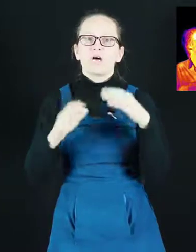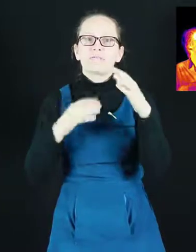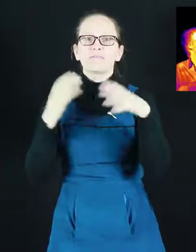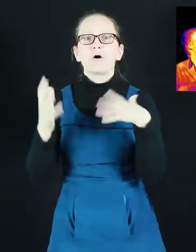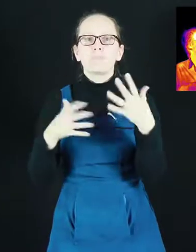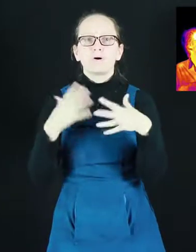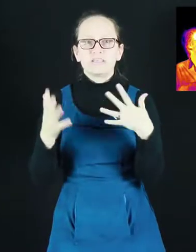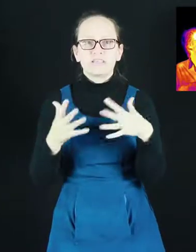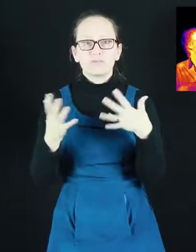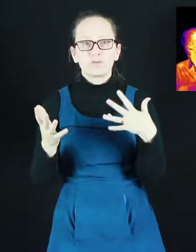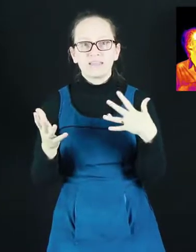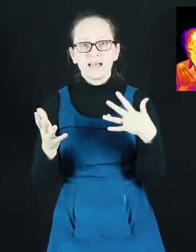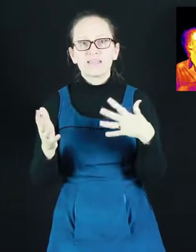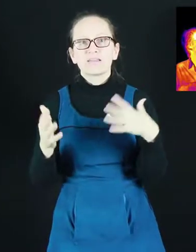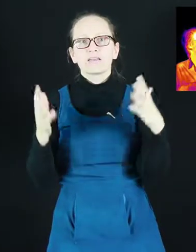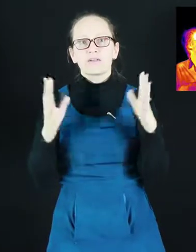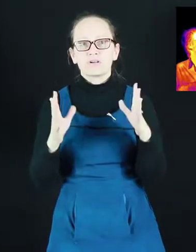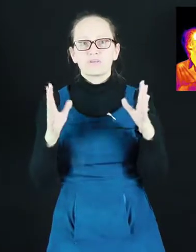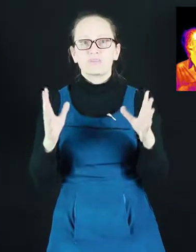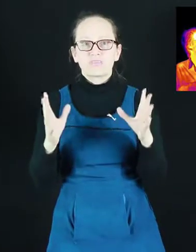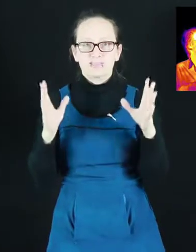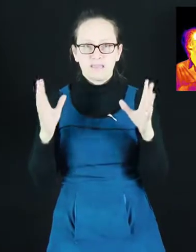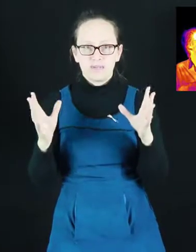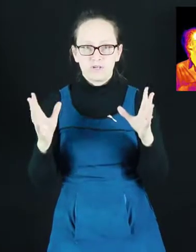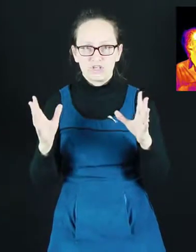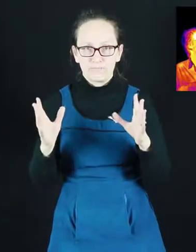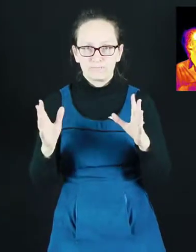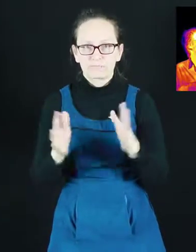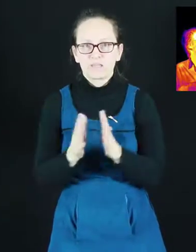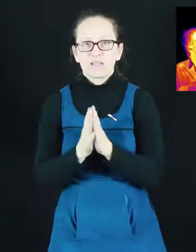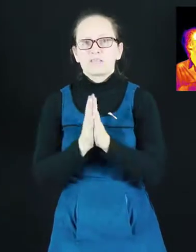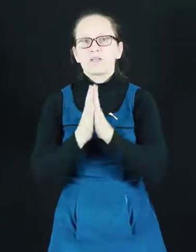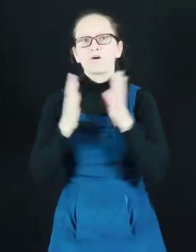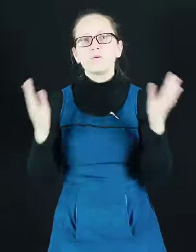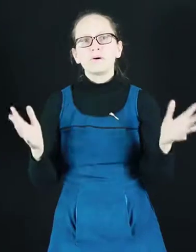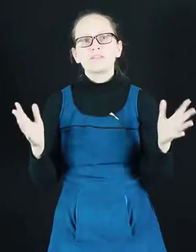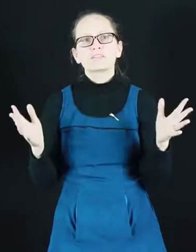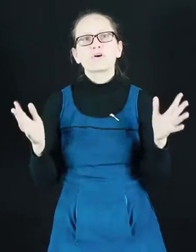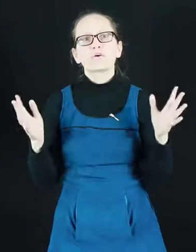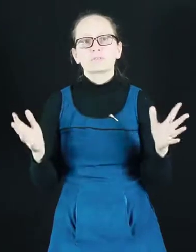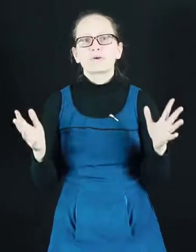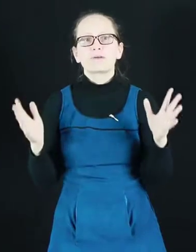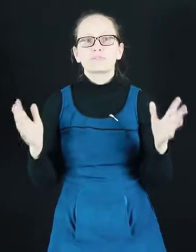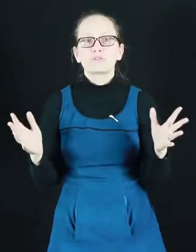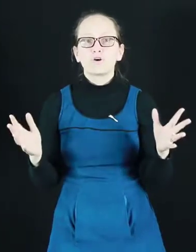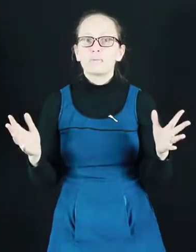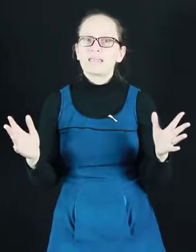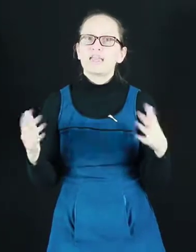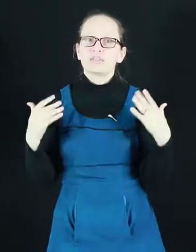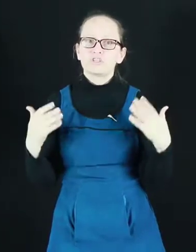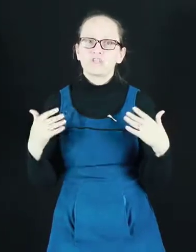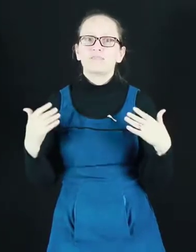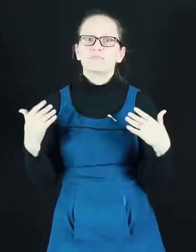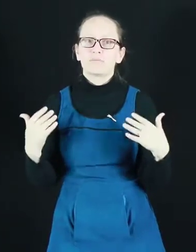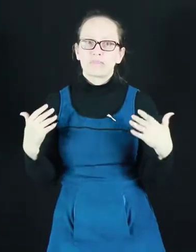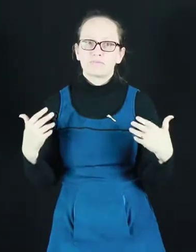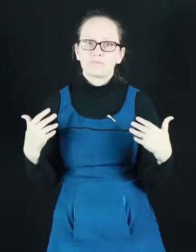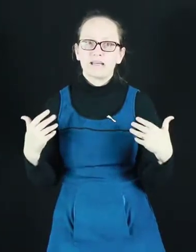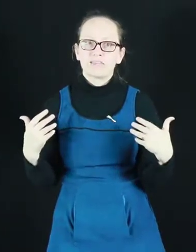of what bodies look like because of this temperature. Now, all bodies are also absorbing energy from their